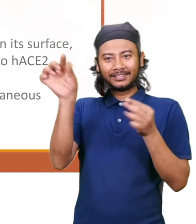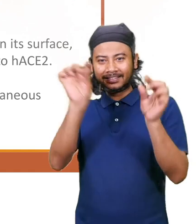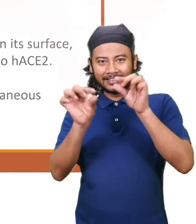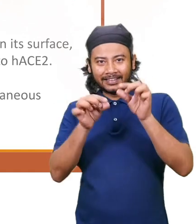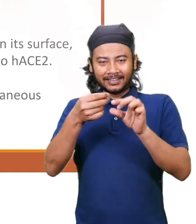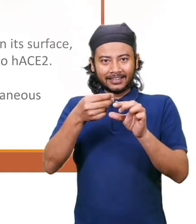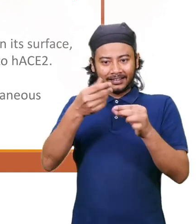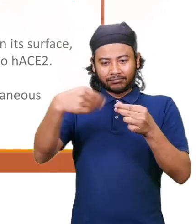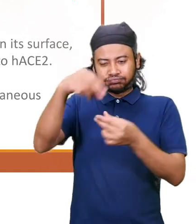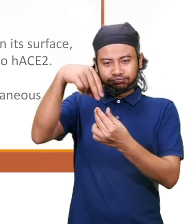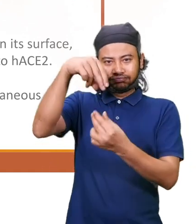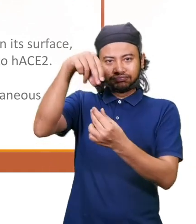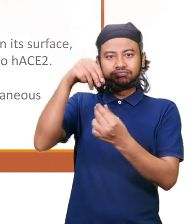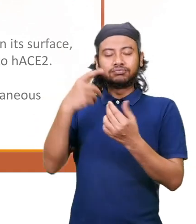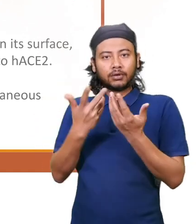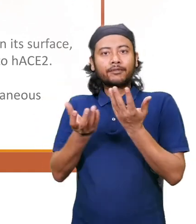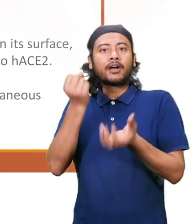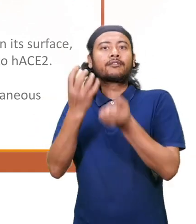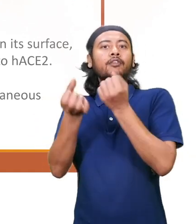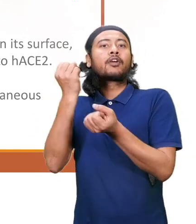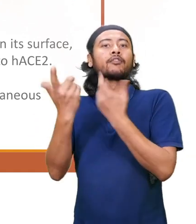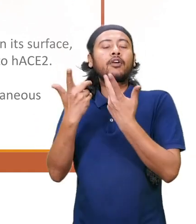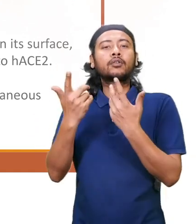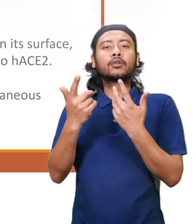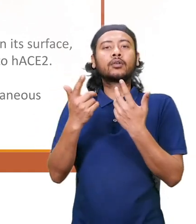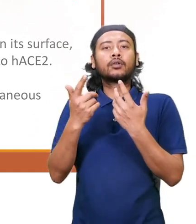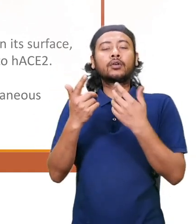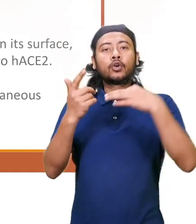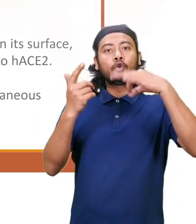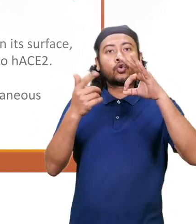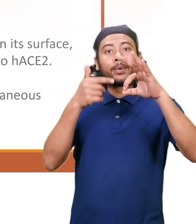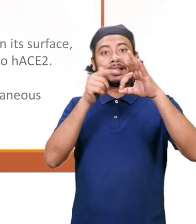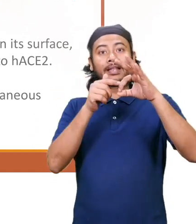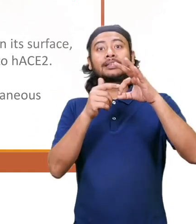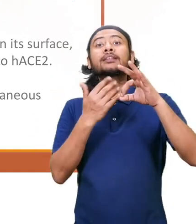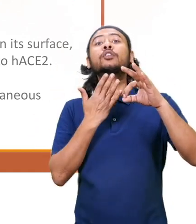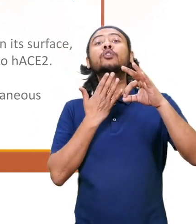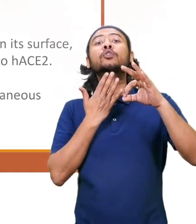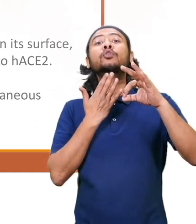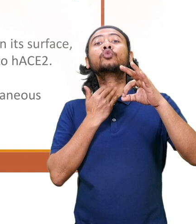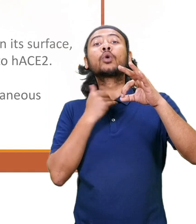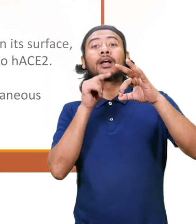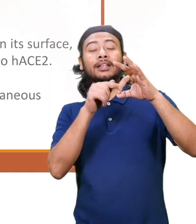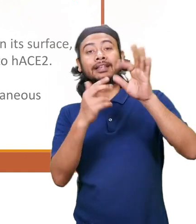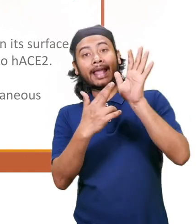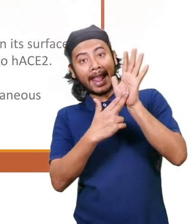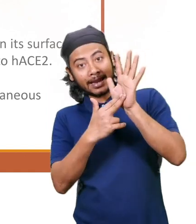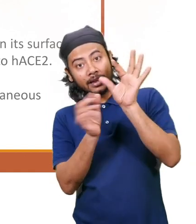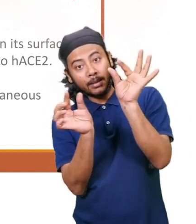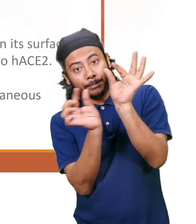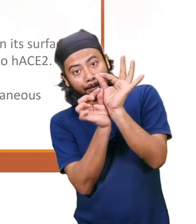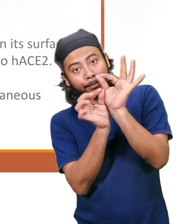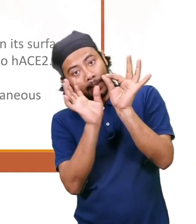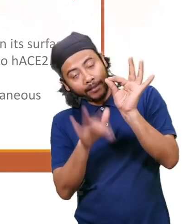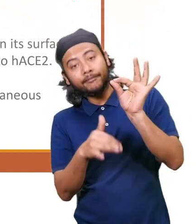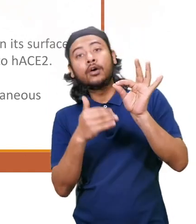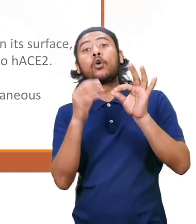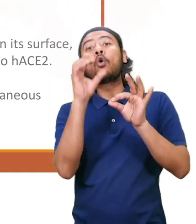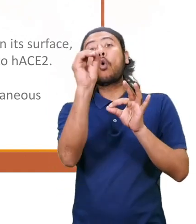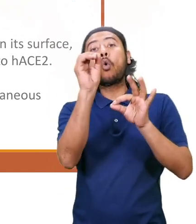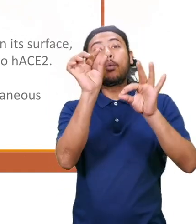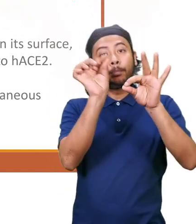the angiotensin converting enzymes contains different glycosylation sites, both N and O glycosylation